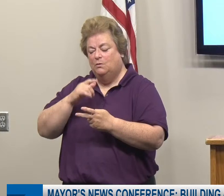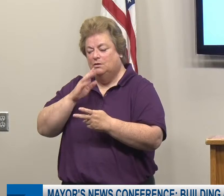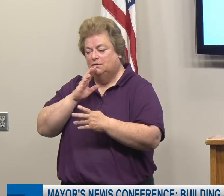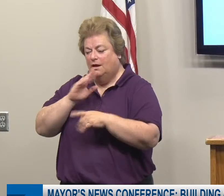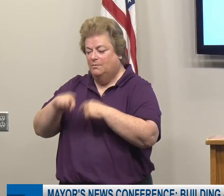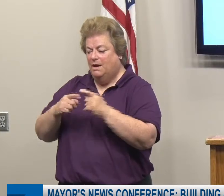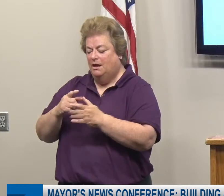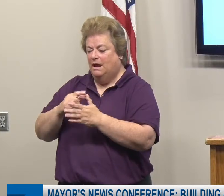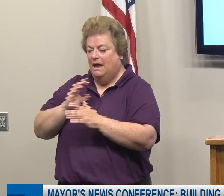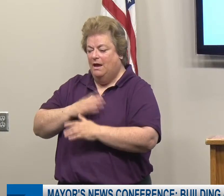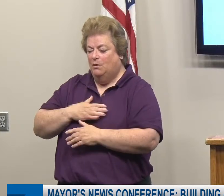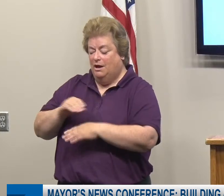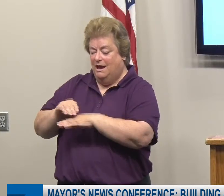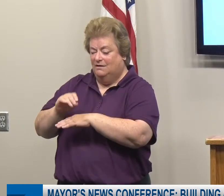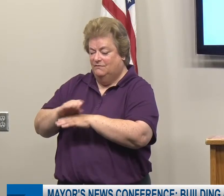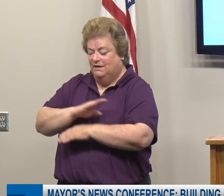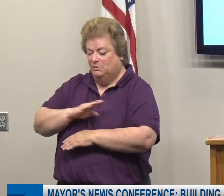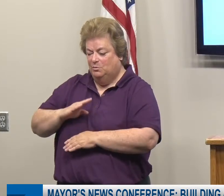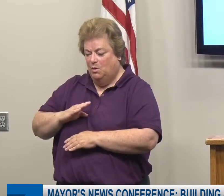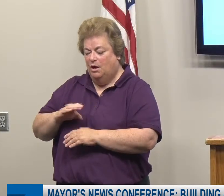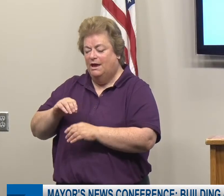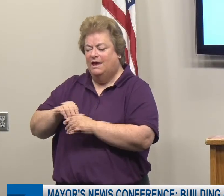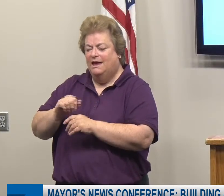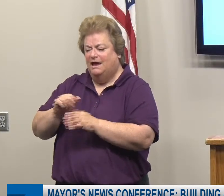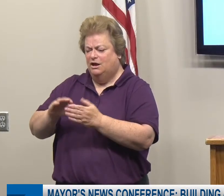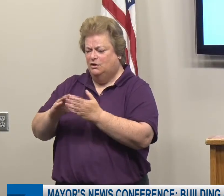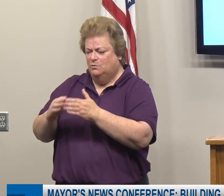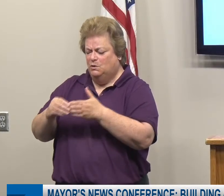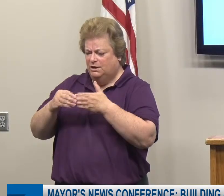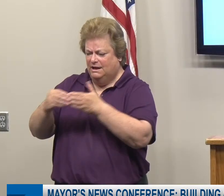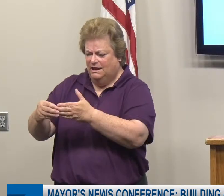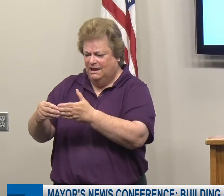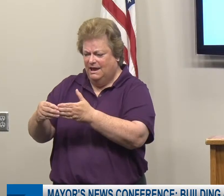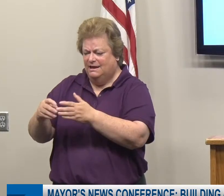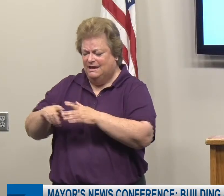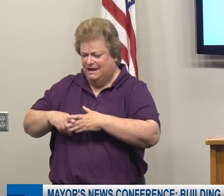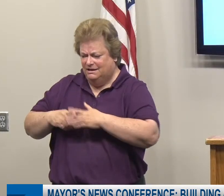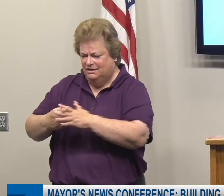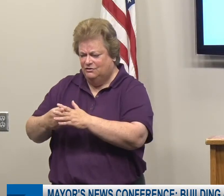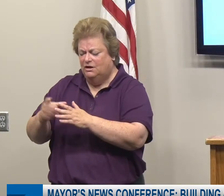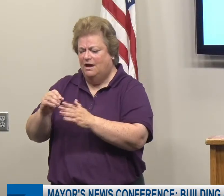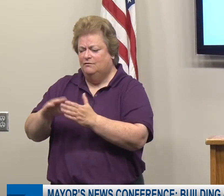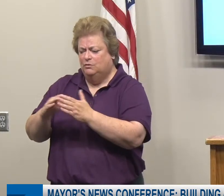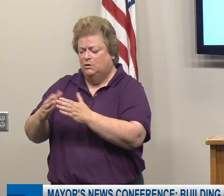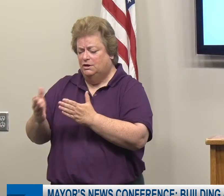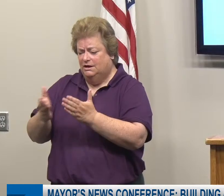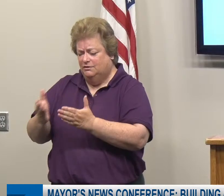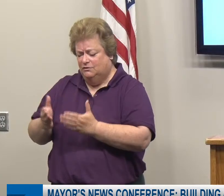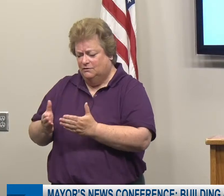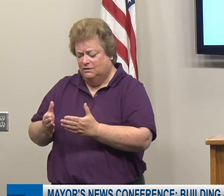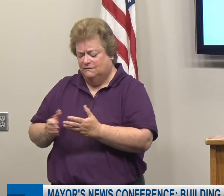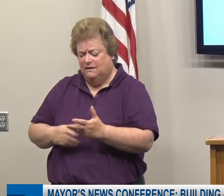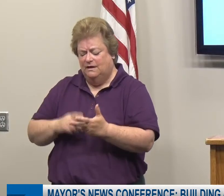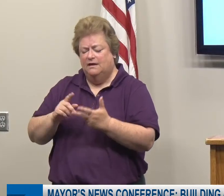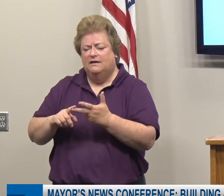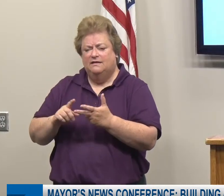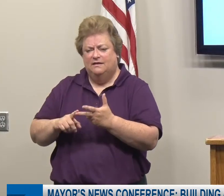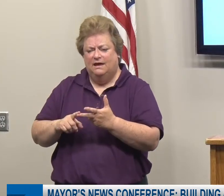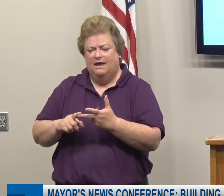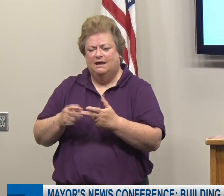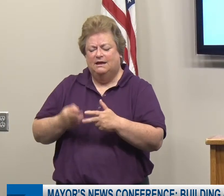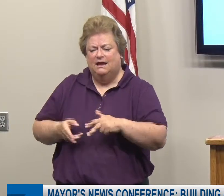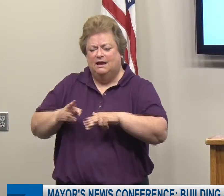Board, participation in a community-led initiative, and community surveys. Then we will discuss